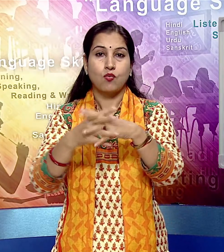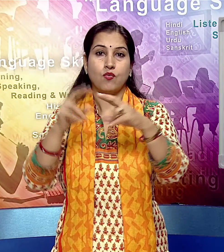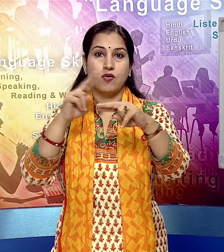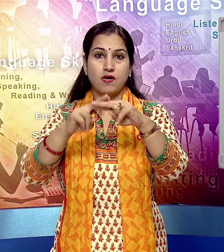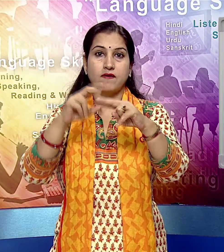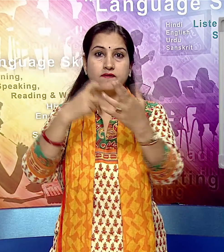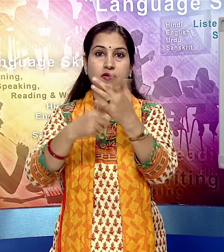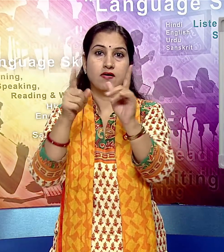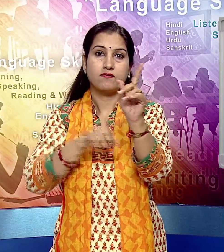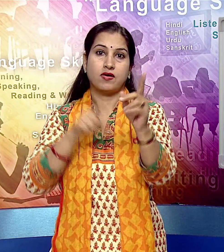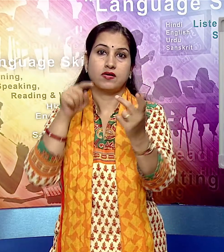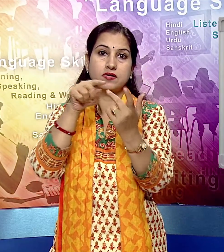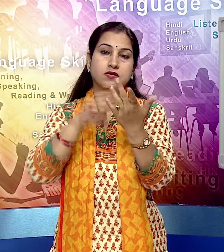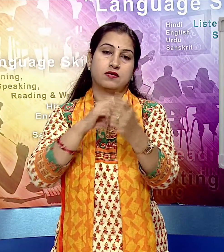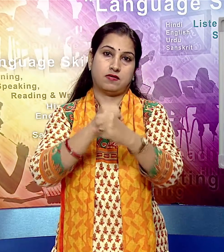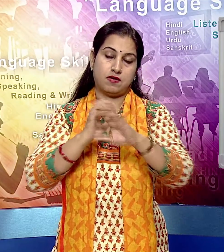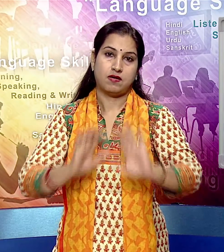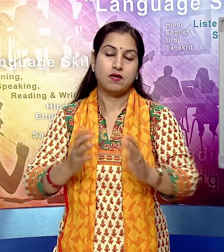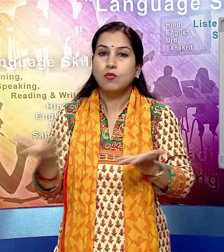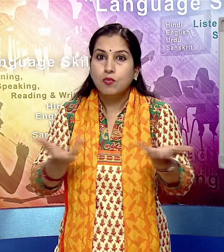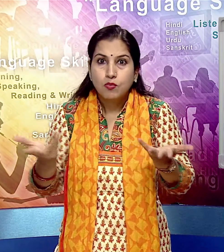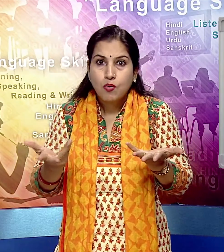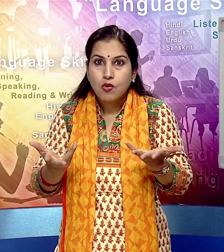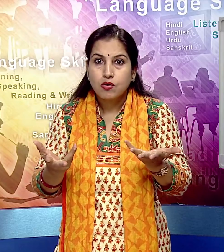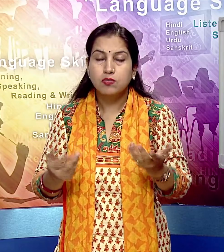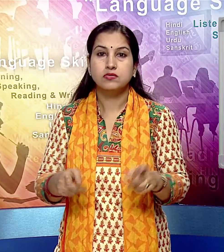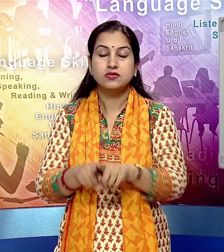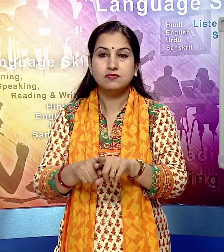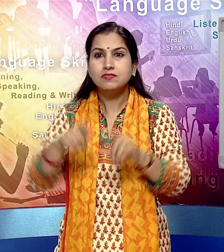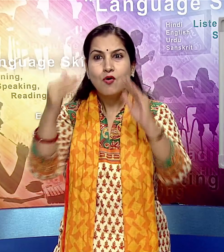Good examples of shallow frying are like you make paratha,